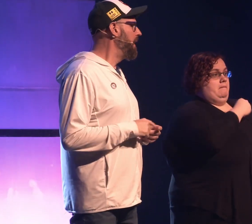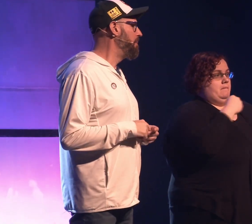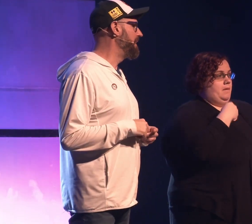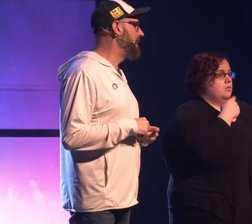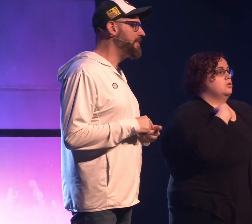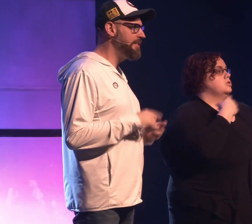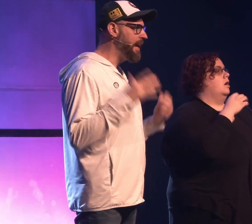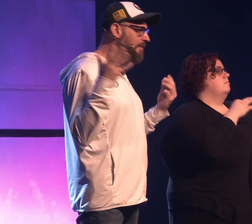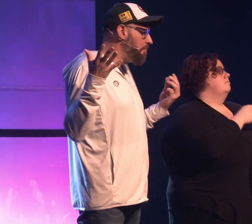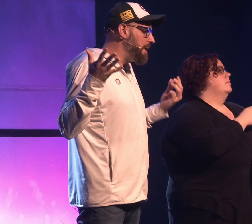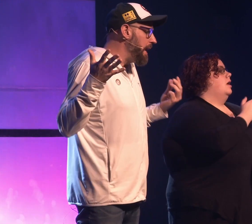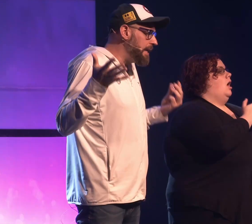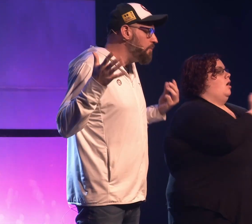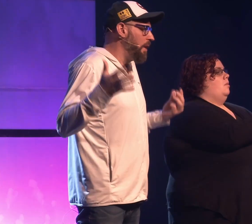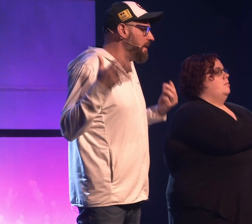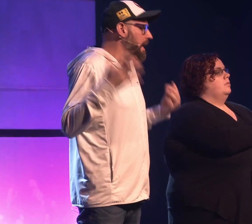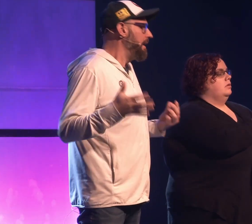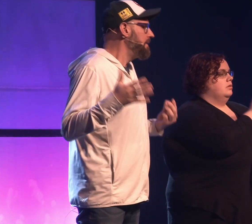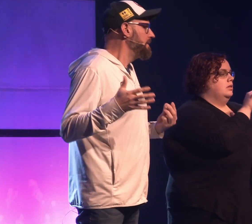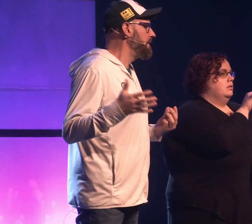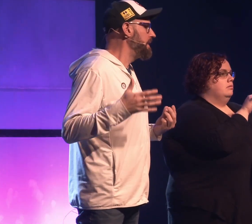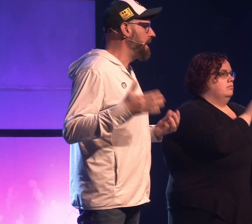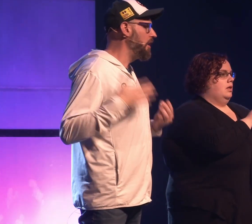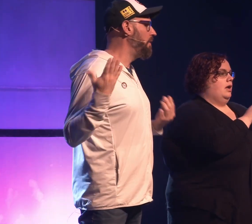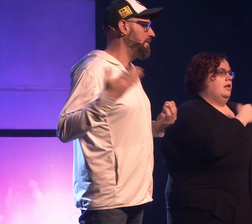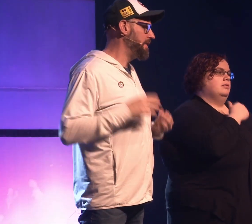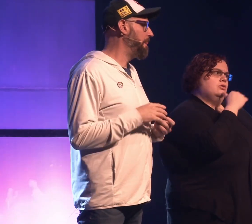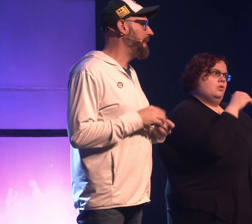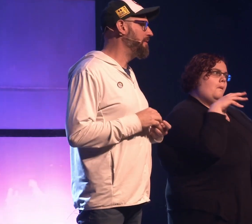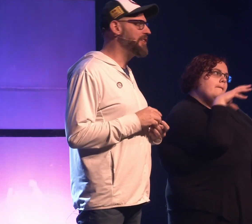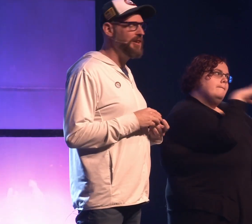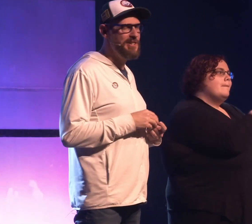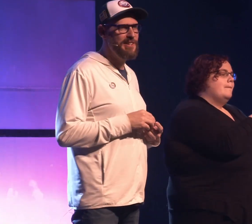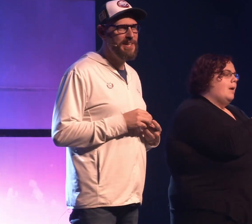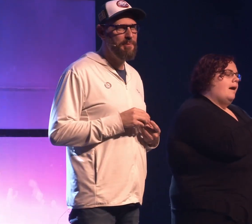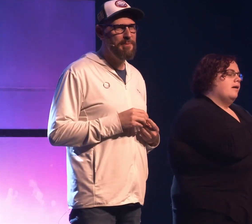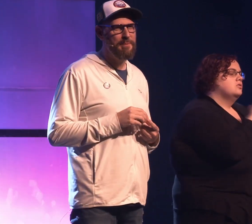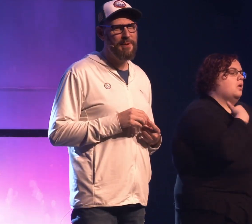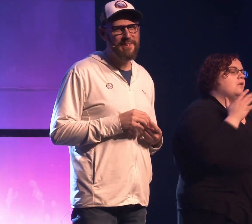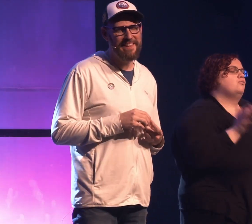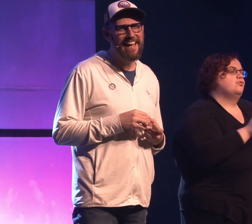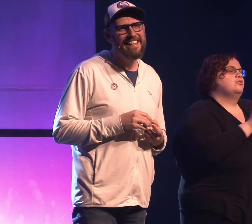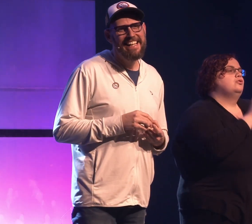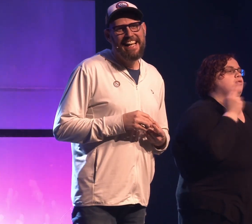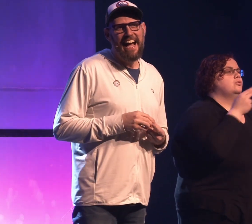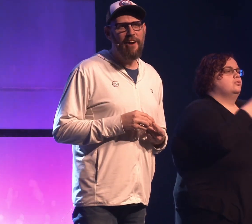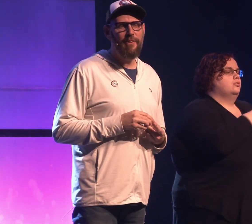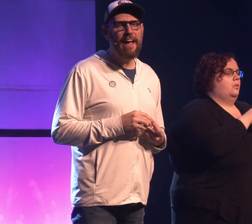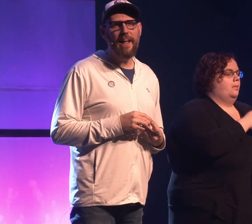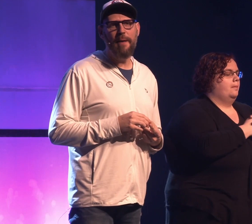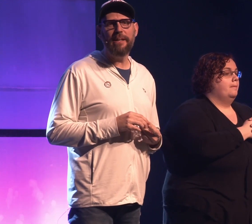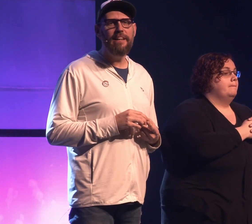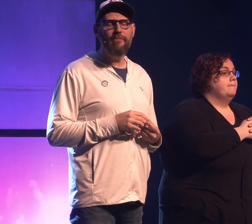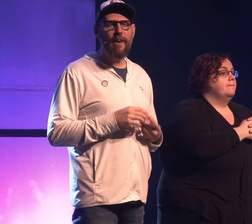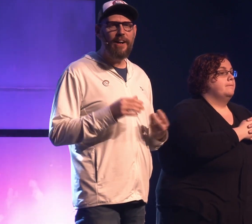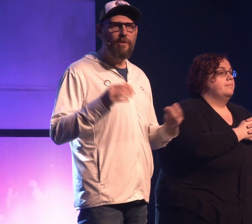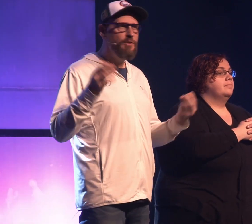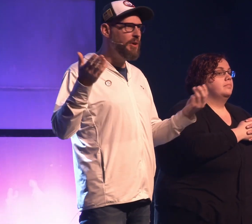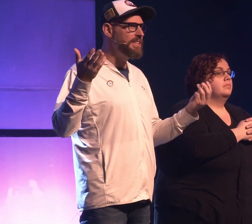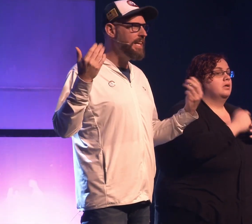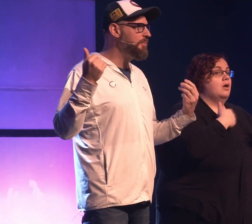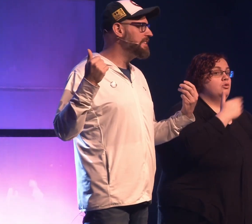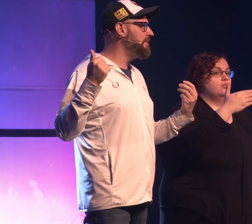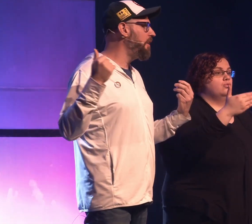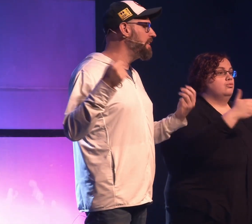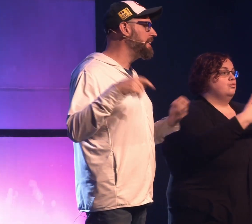wonderful, and they haven't bit anyone yet that I know of. So I would encourage you to come and be a part of that. All right, I'm going to invite our